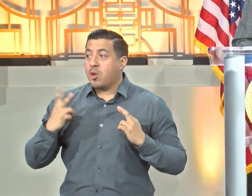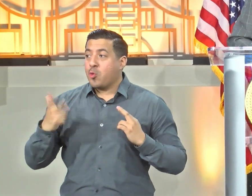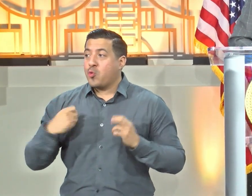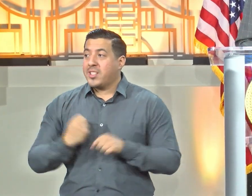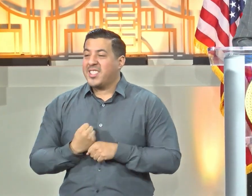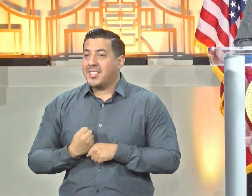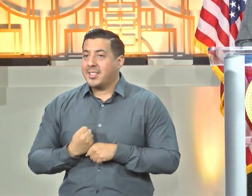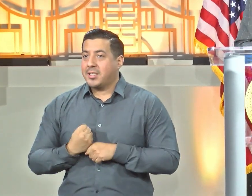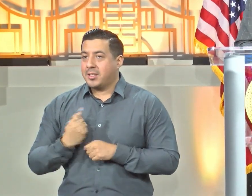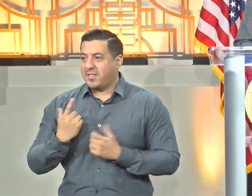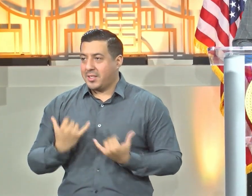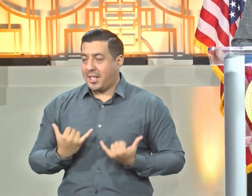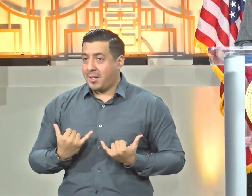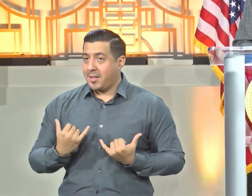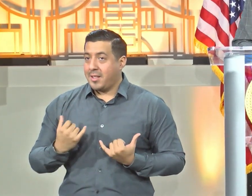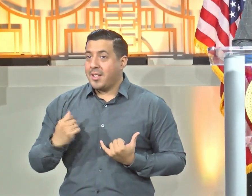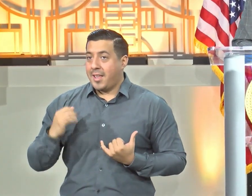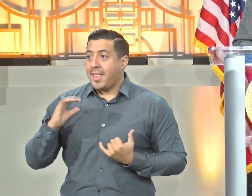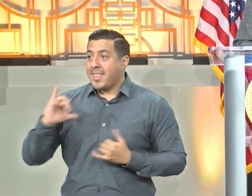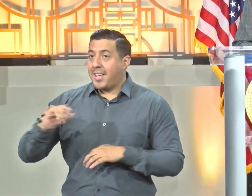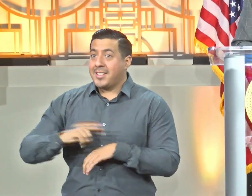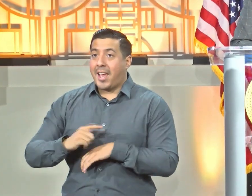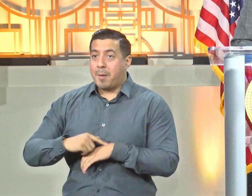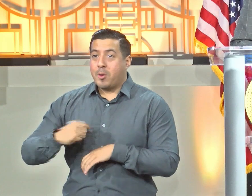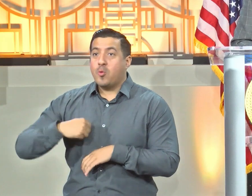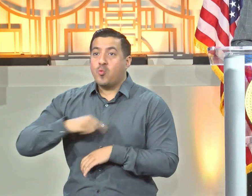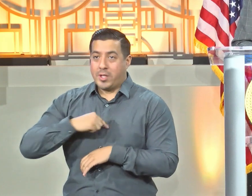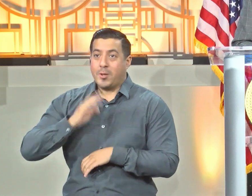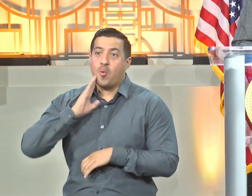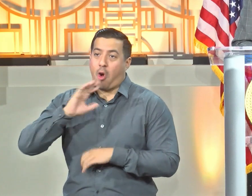from now. And at that point in time, we'll